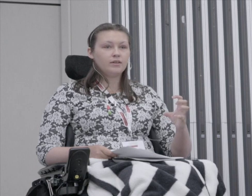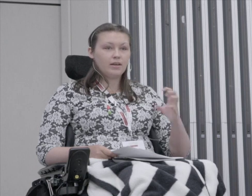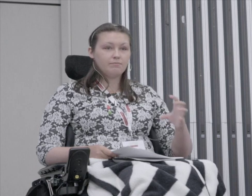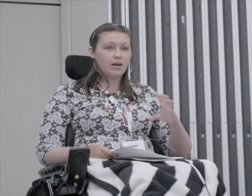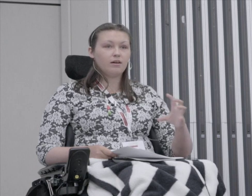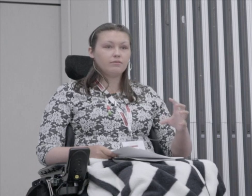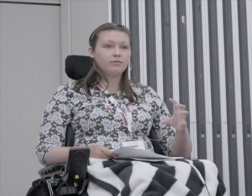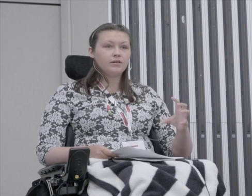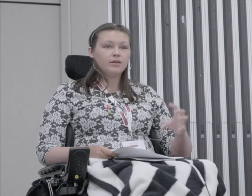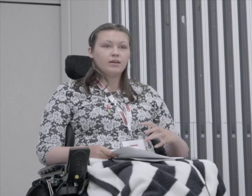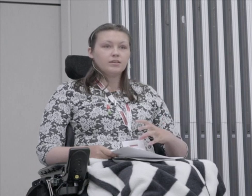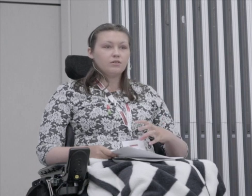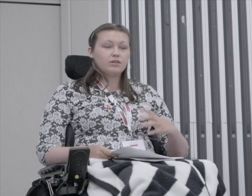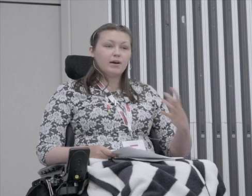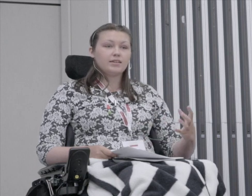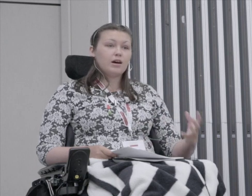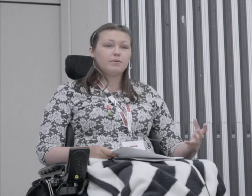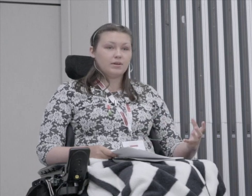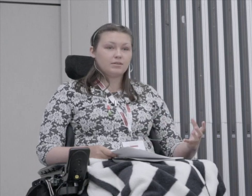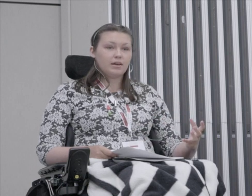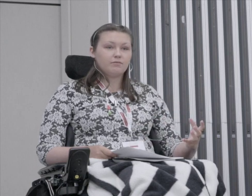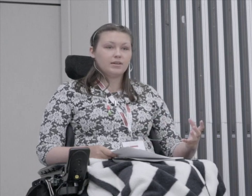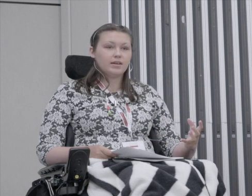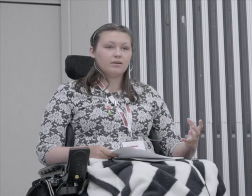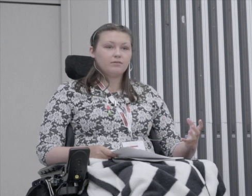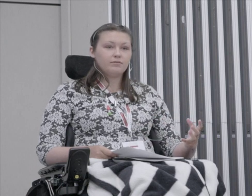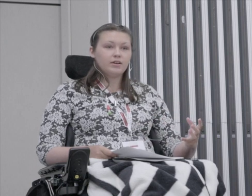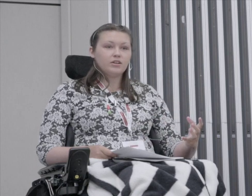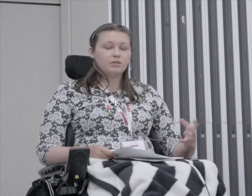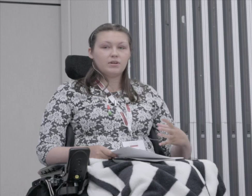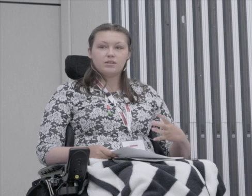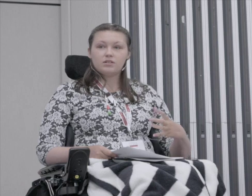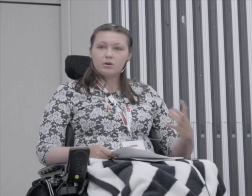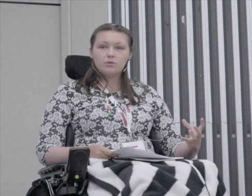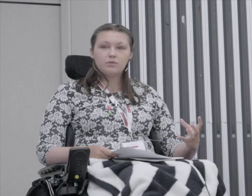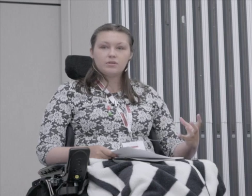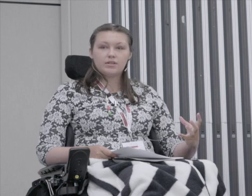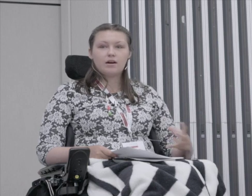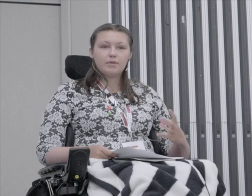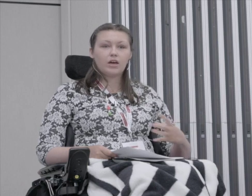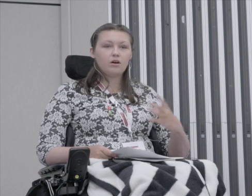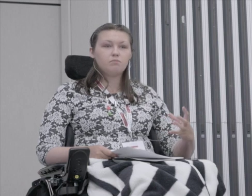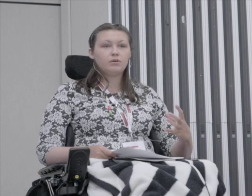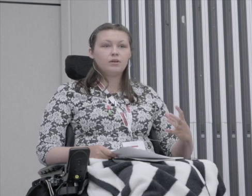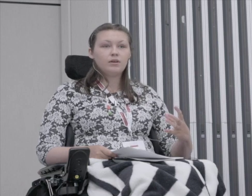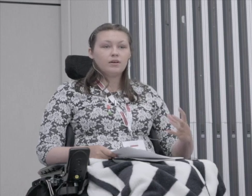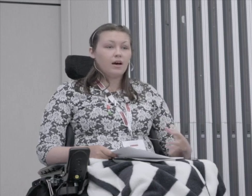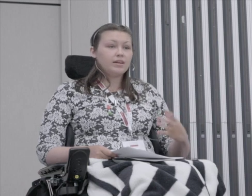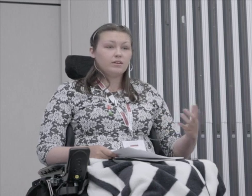changed in my life. So as well as helping me to speak for myself, she's been a support to help me